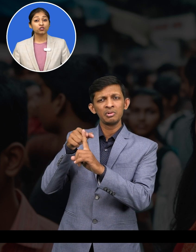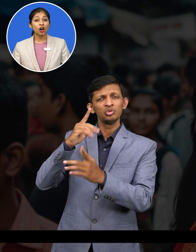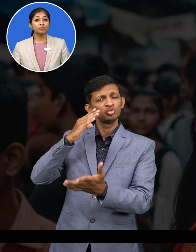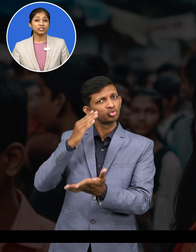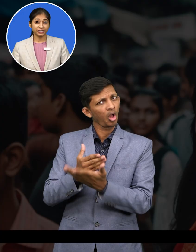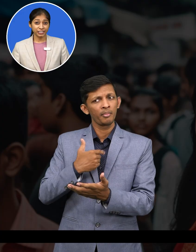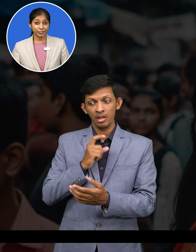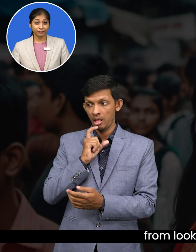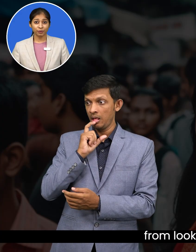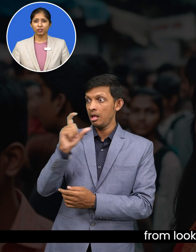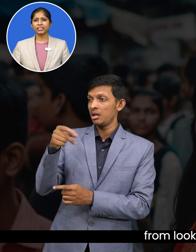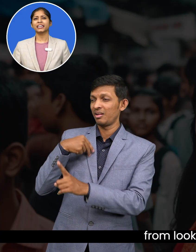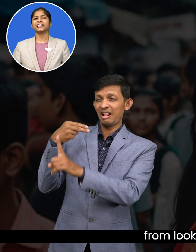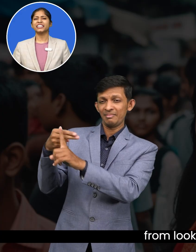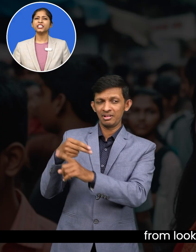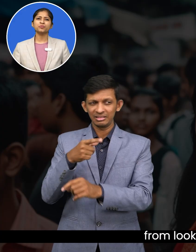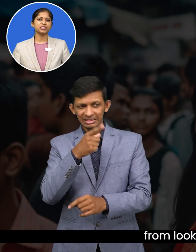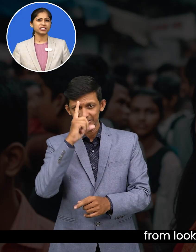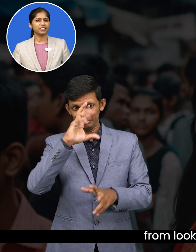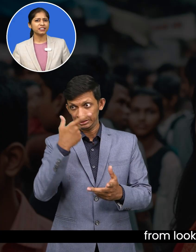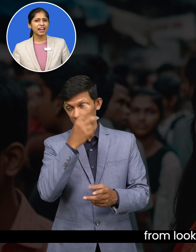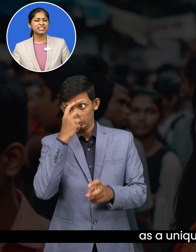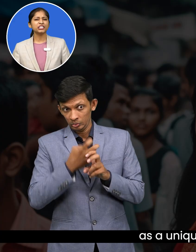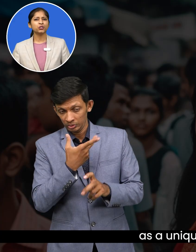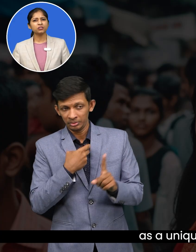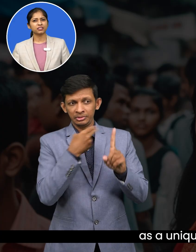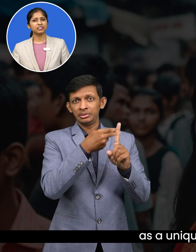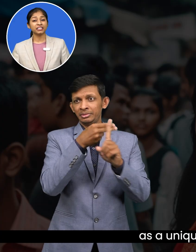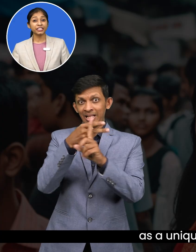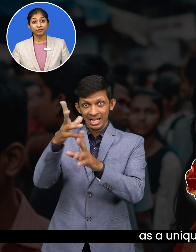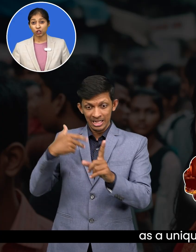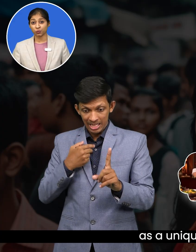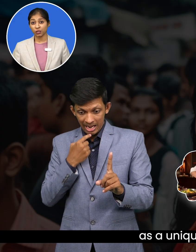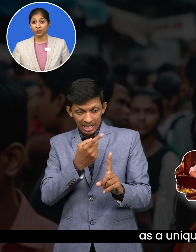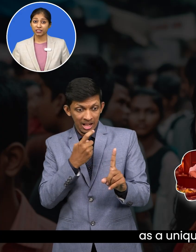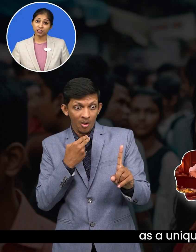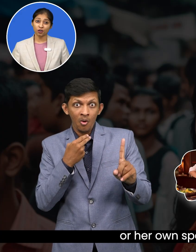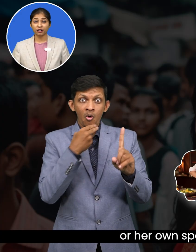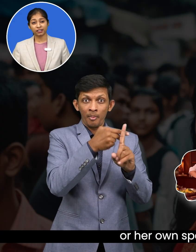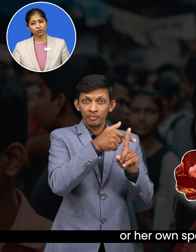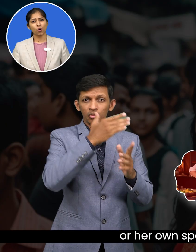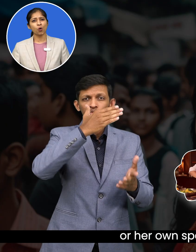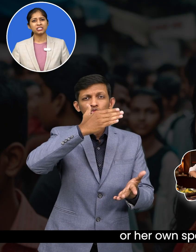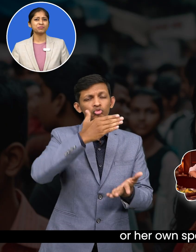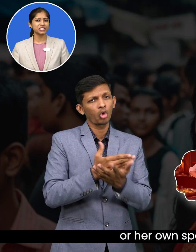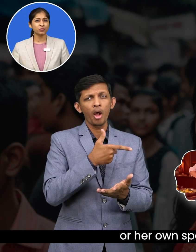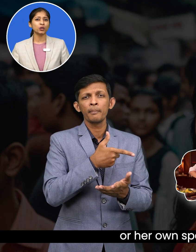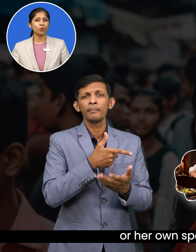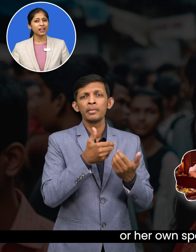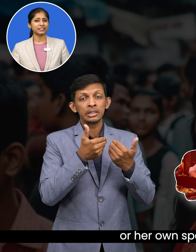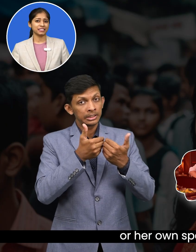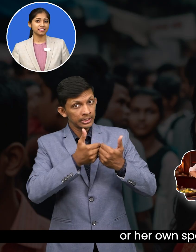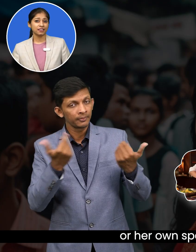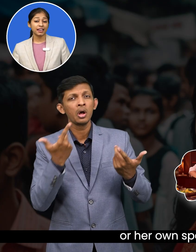Stereotypes stop us from looking at each person as a unique individual with his or her own